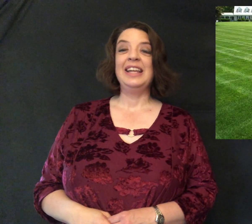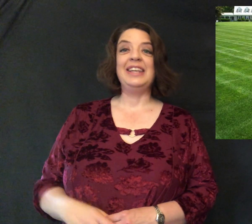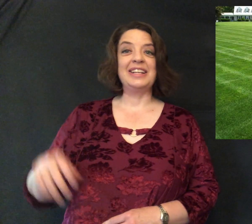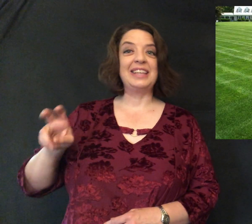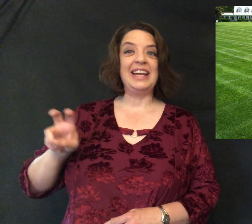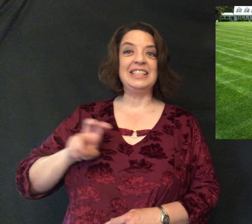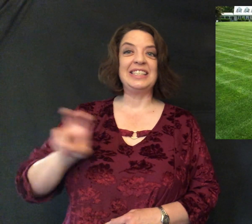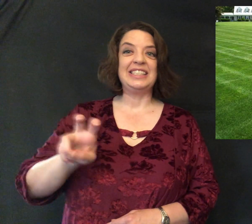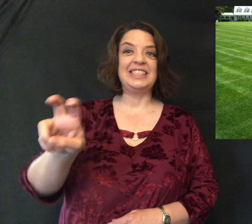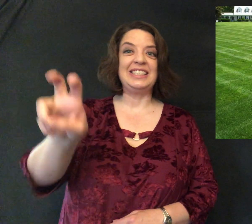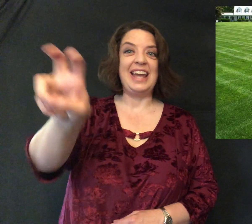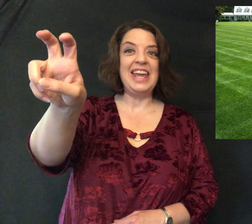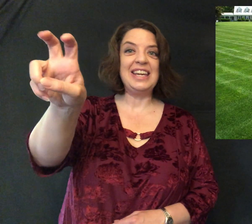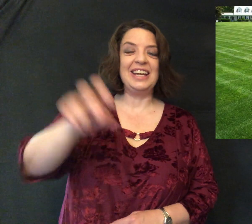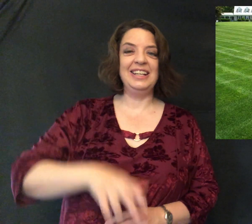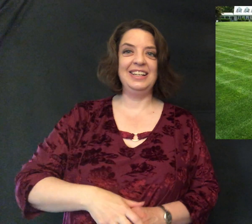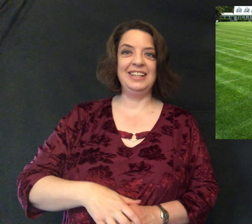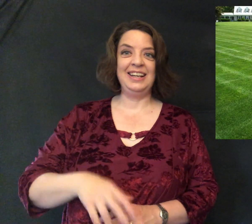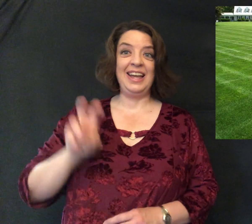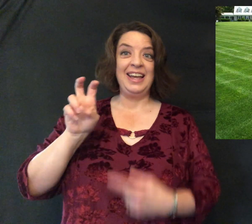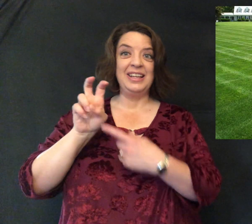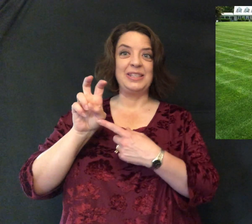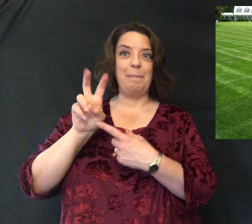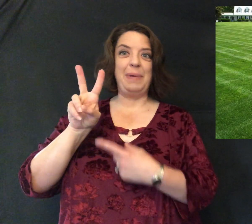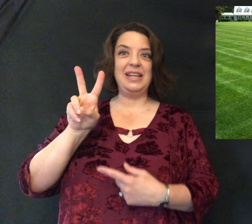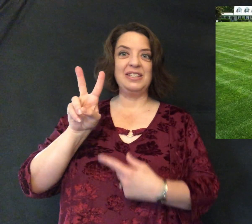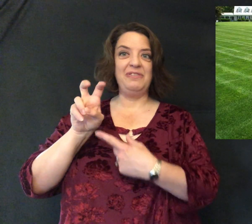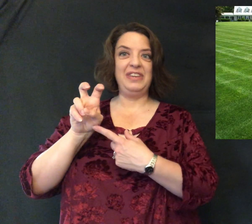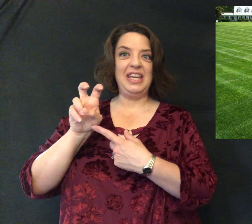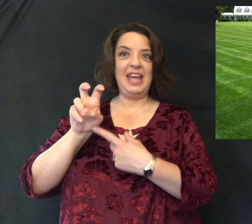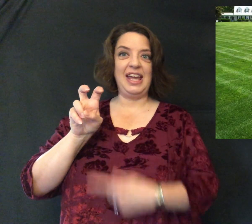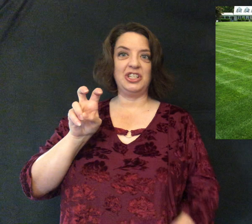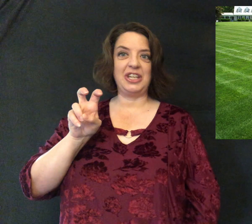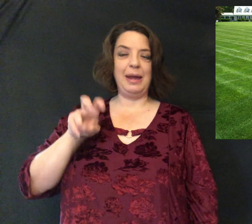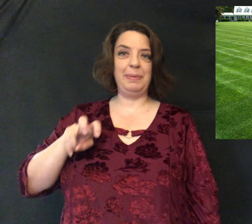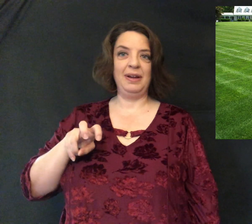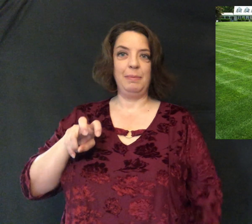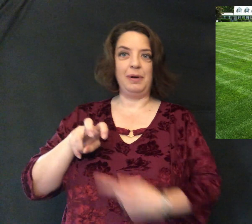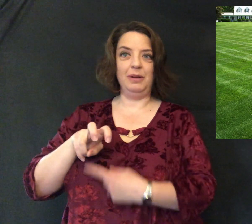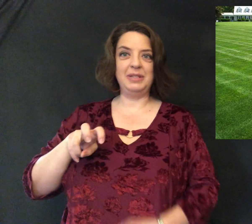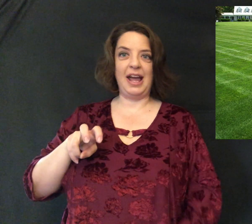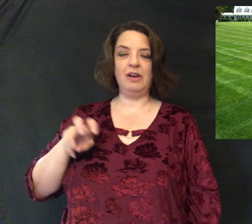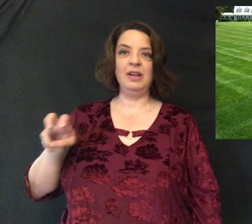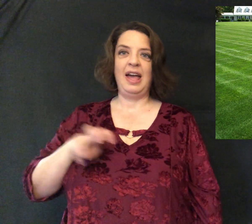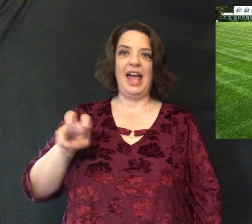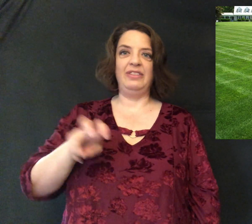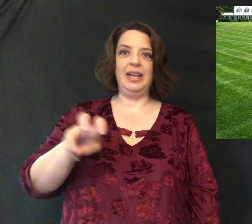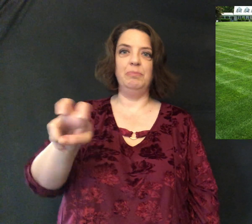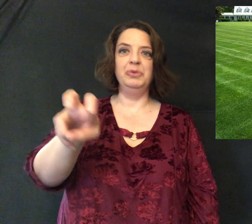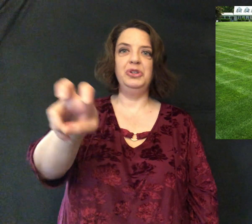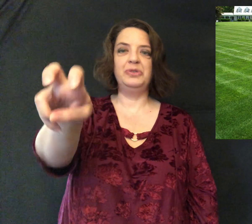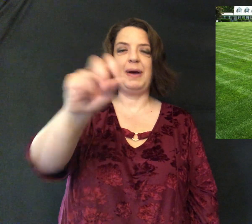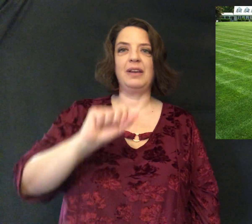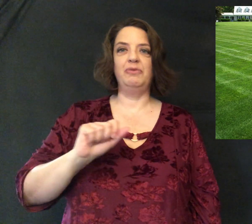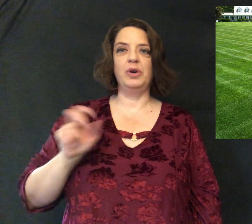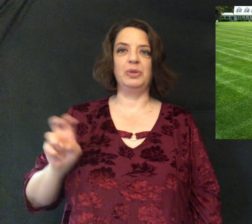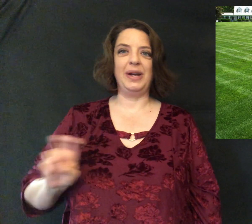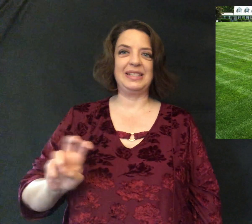Next sign is snake. It's a bent V hand shape, palm down, and then it moves back and forth the way a